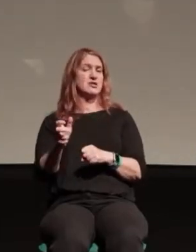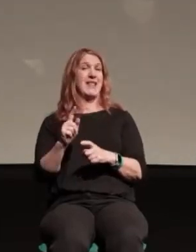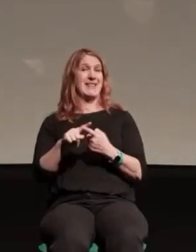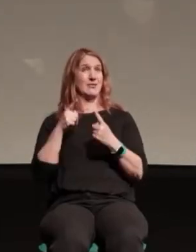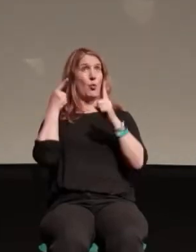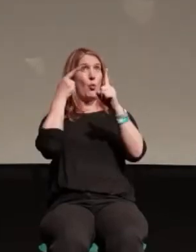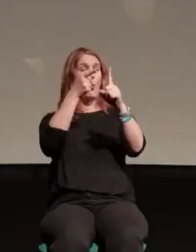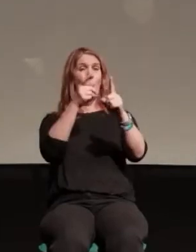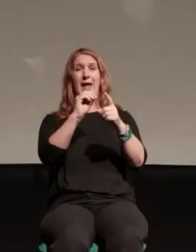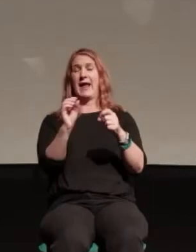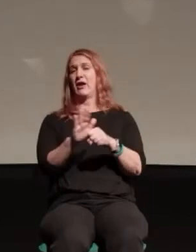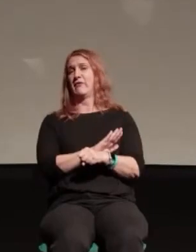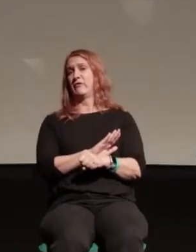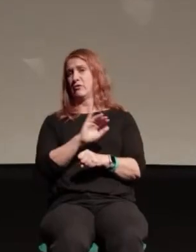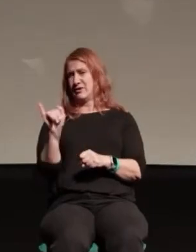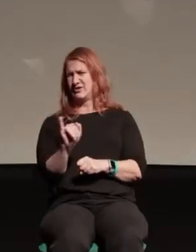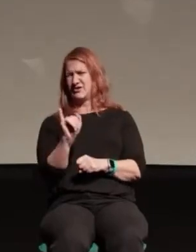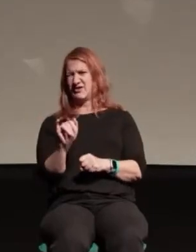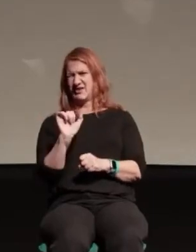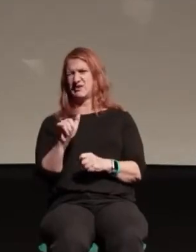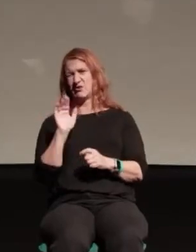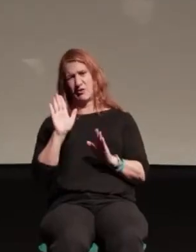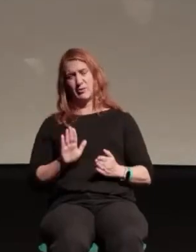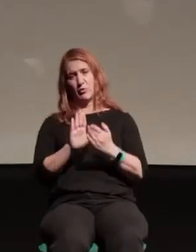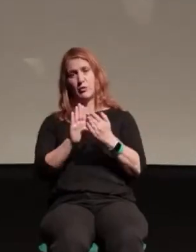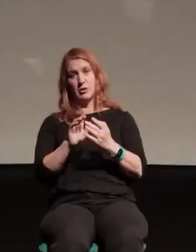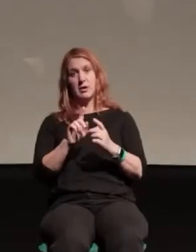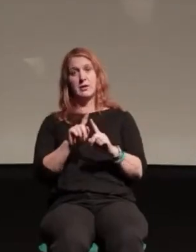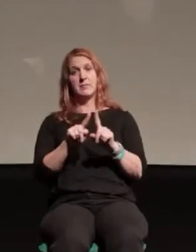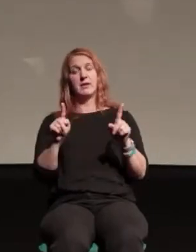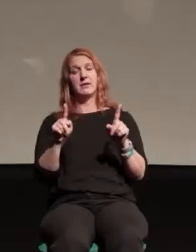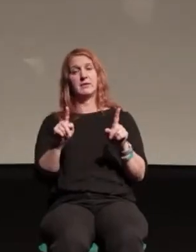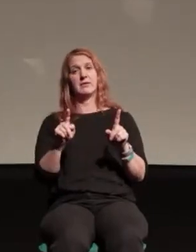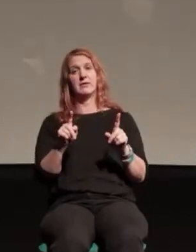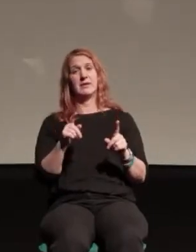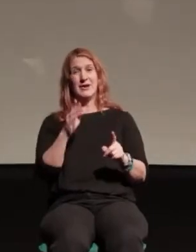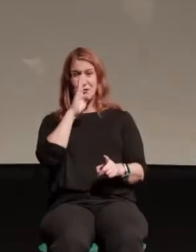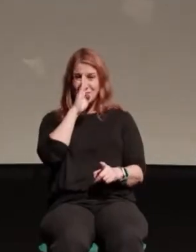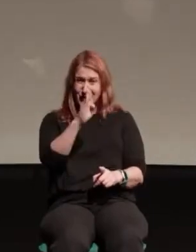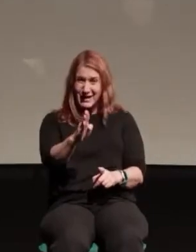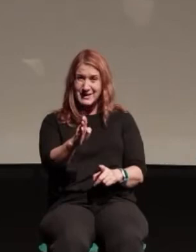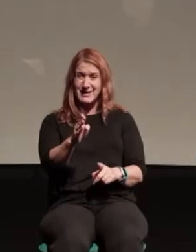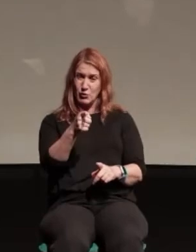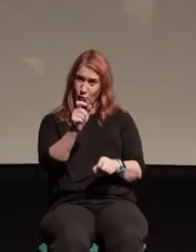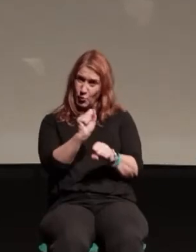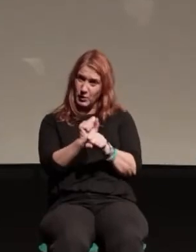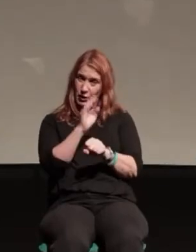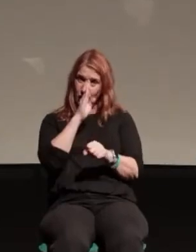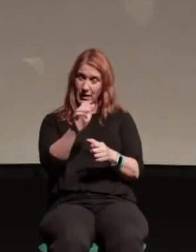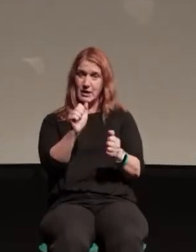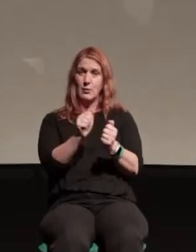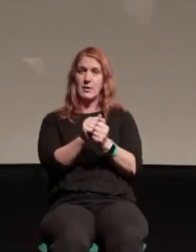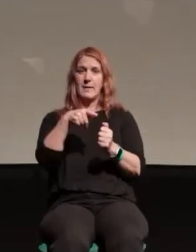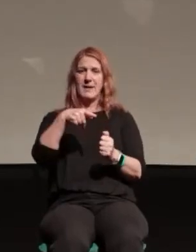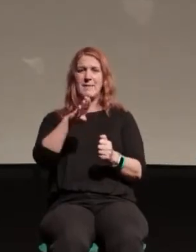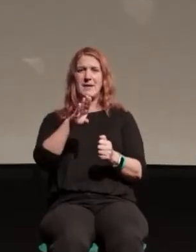And having it covered through their insurance would be a great approach. But if you're doing work directly with PBS, which is less